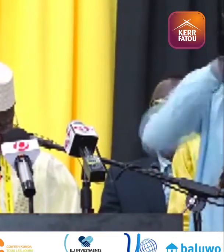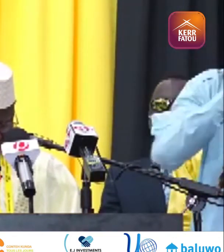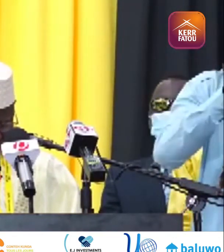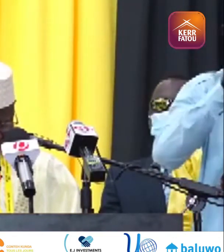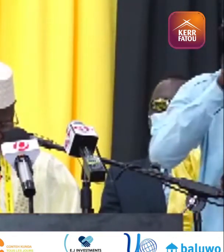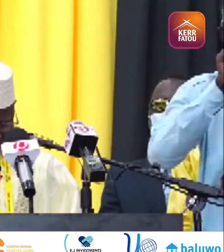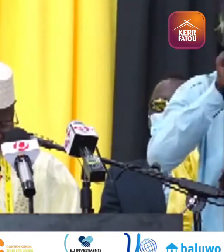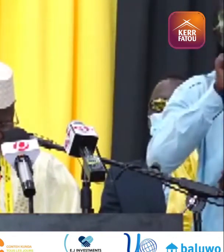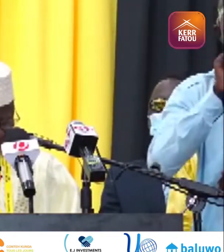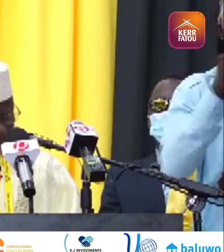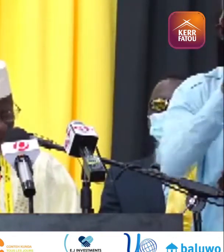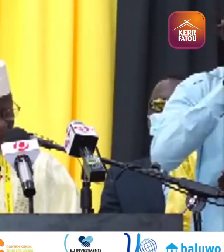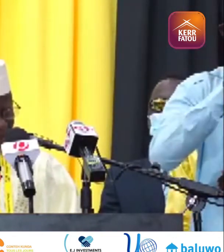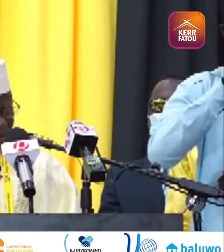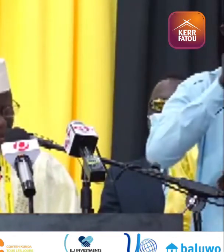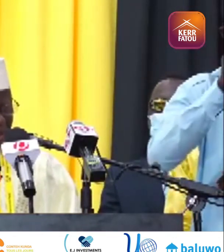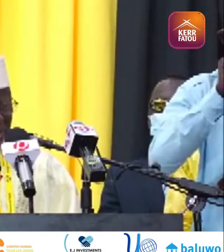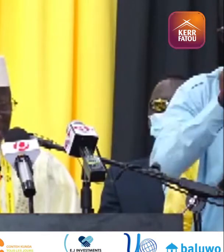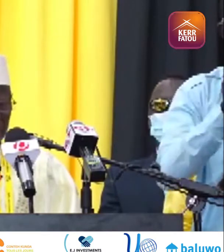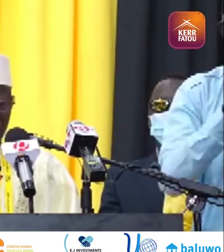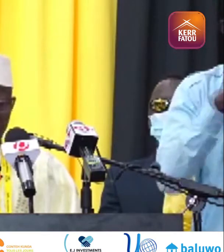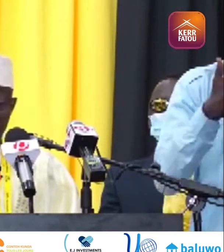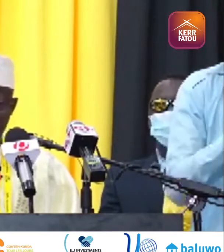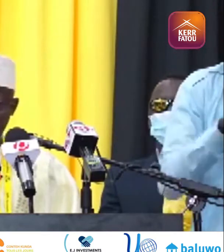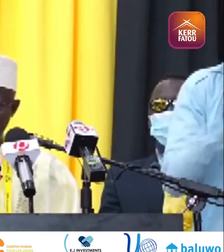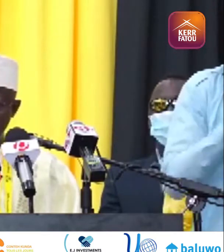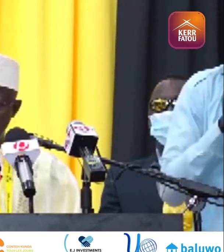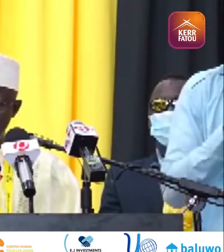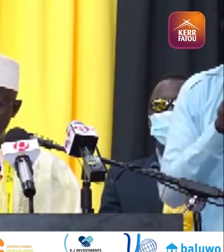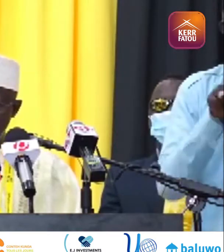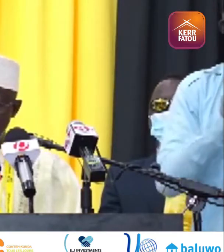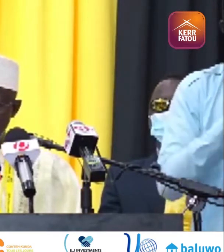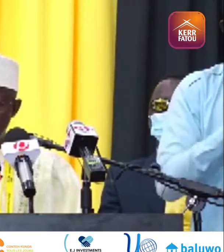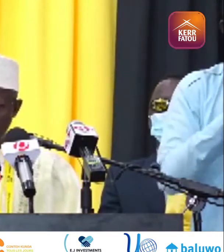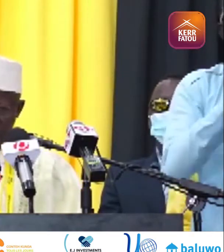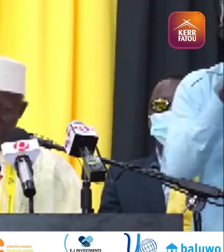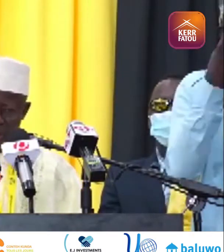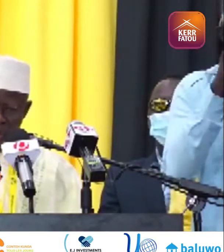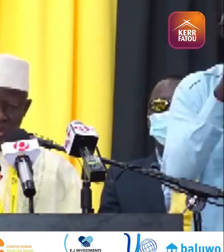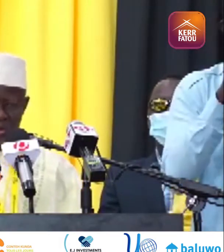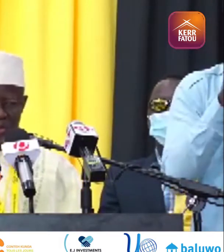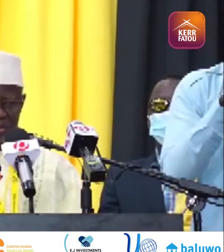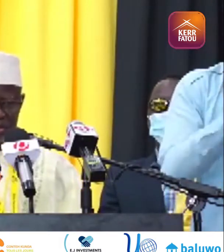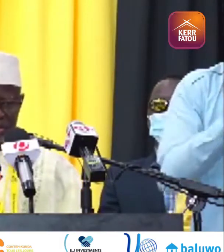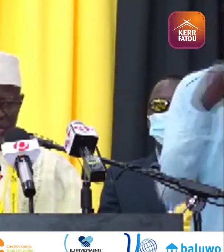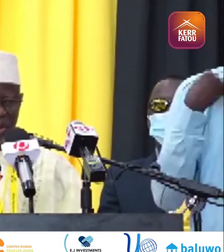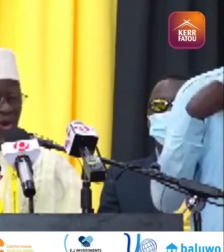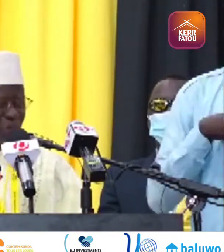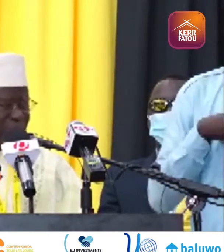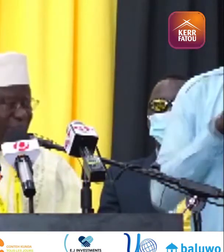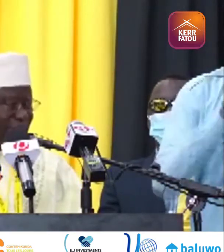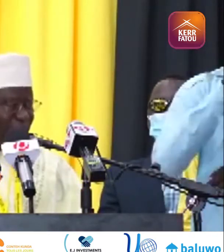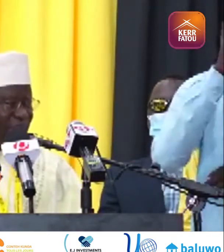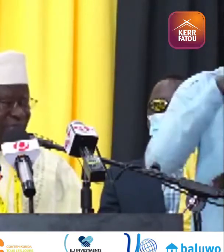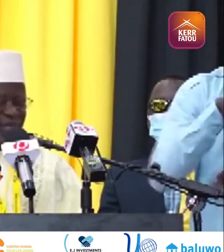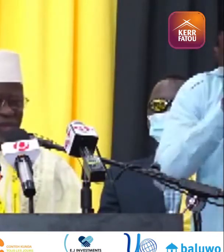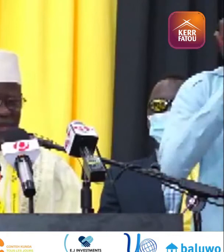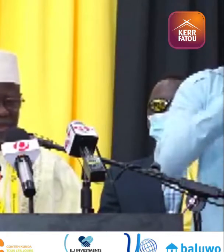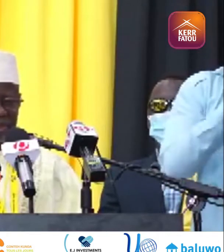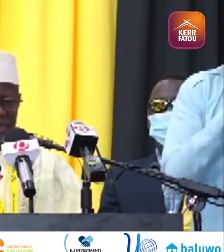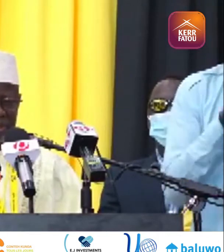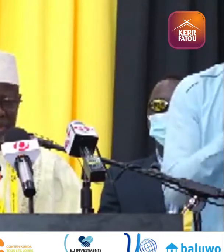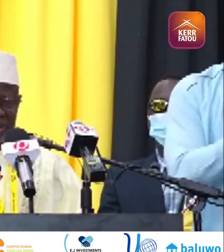On 22nd February, the Lord Mayor of Banjul hosted us, or hosted her